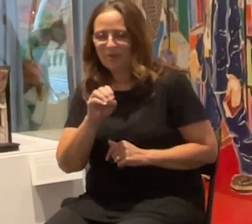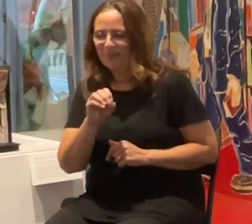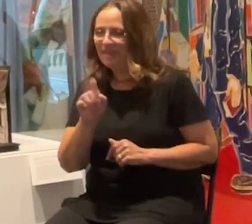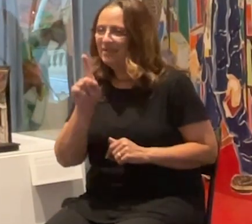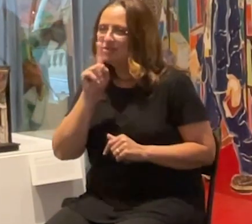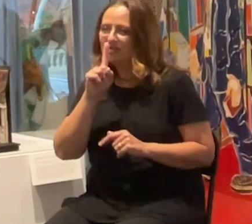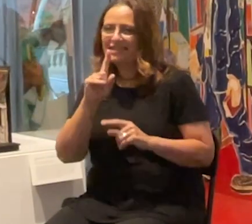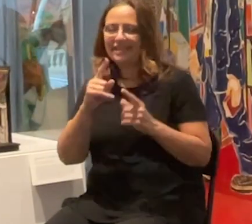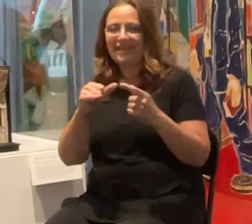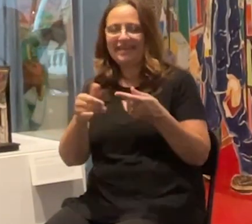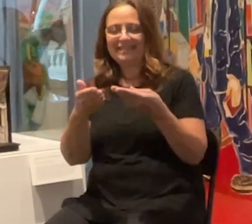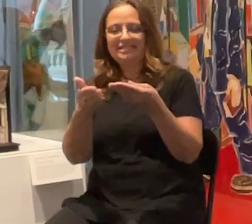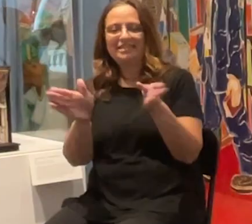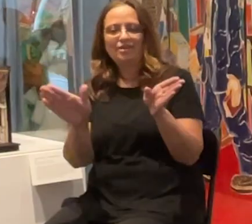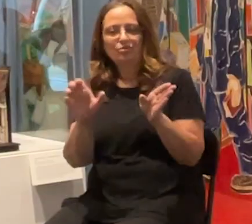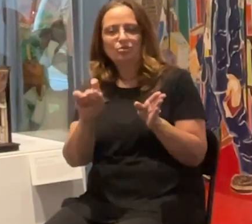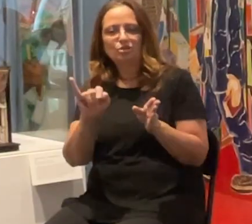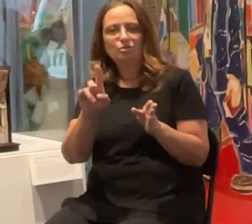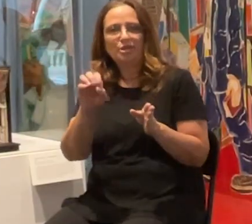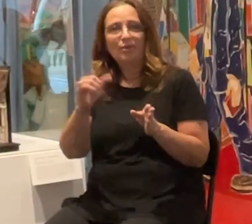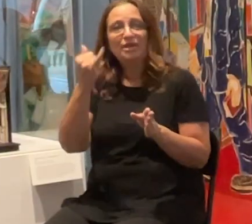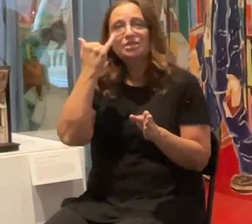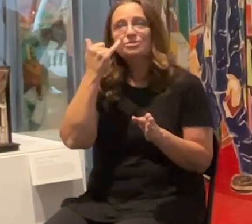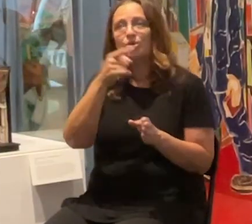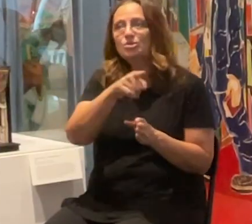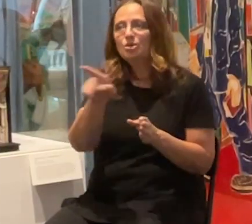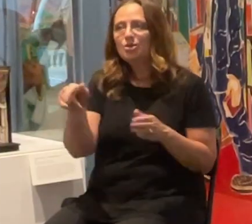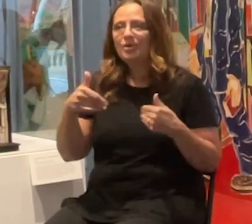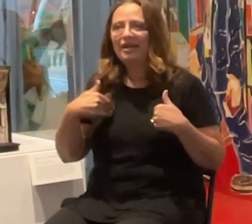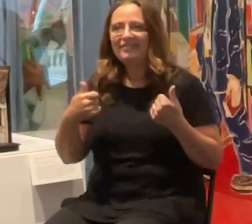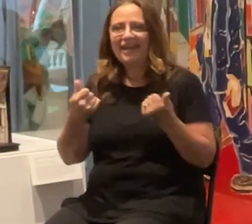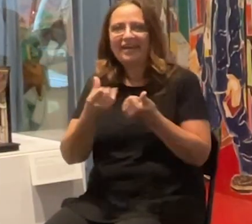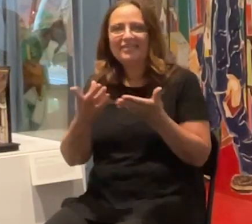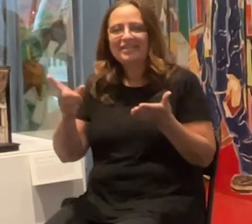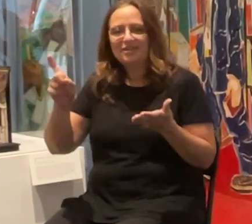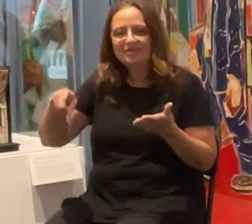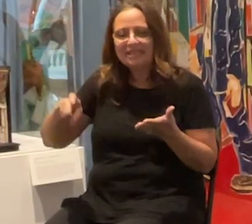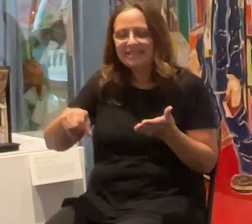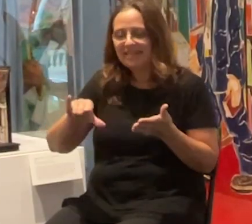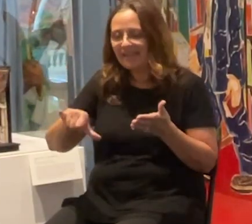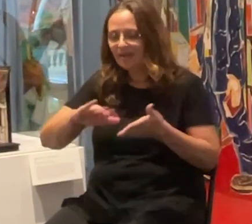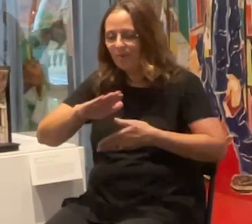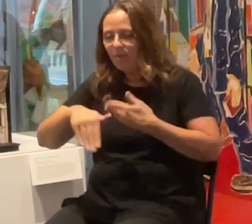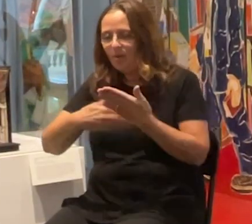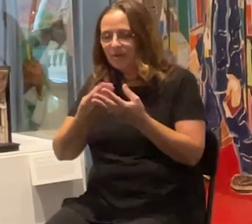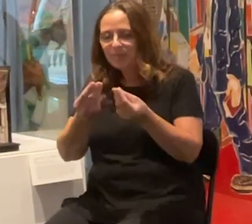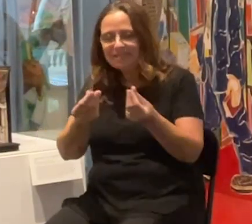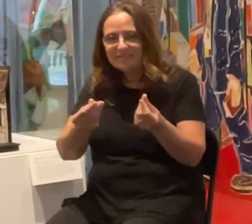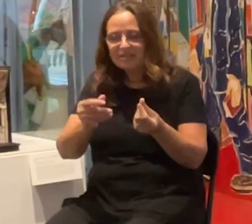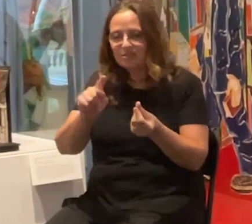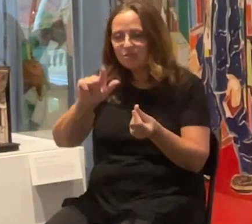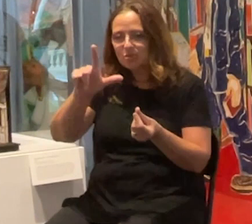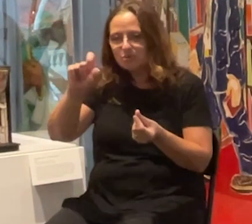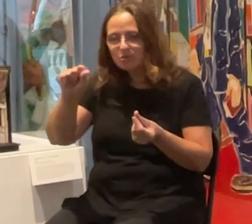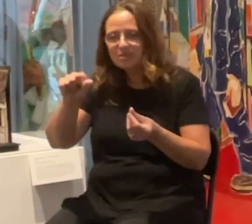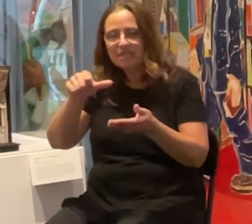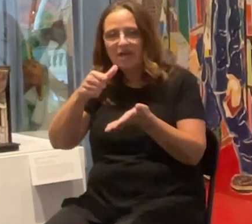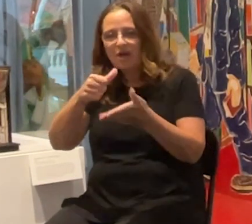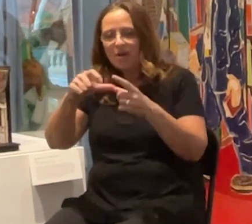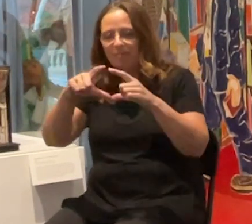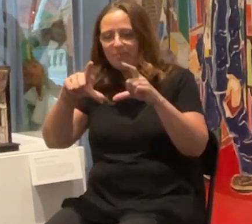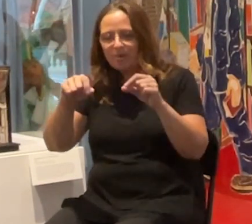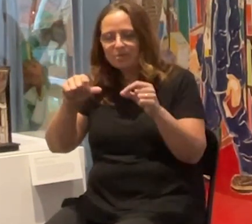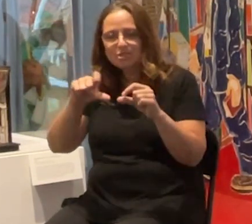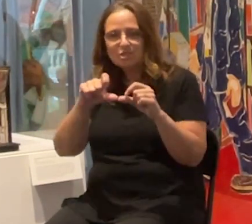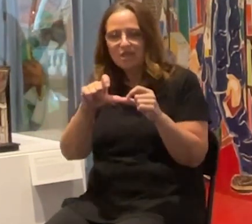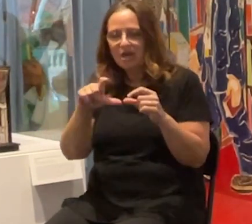like, what if you have everything you need, you have all your tools, all your materials, all your postcards and books and all of that kind of